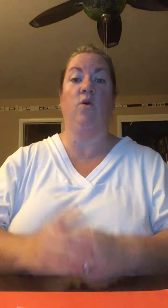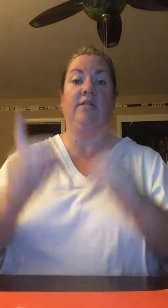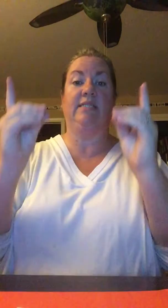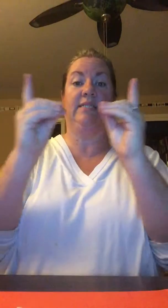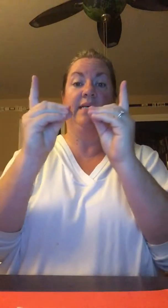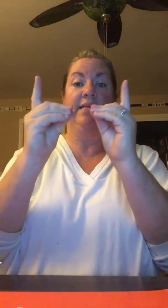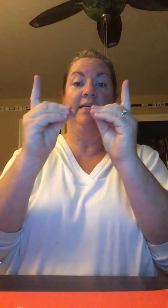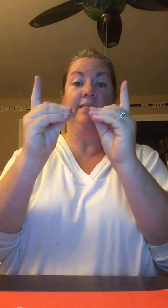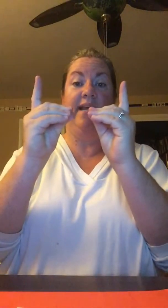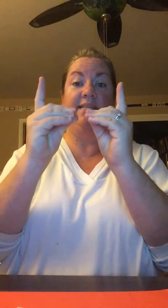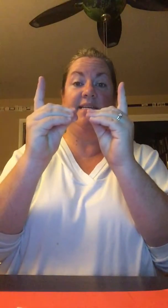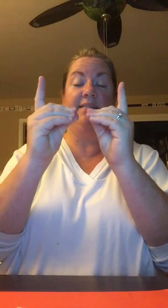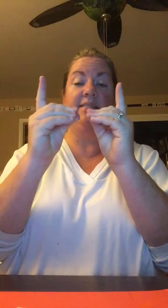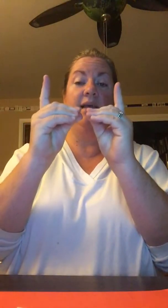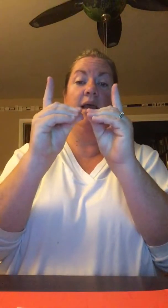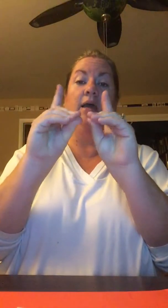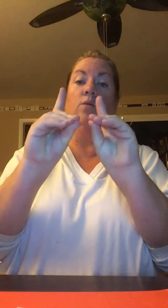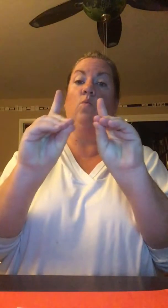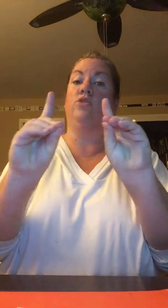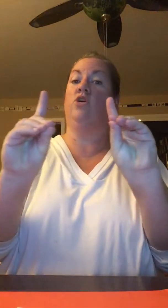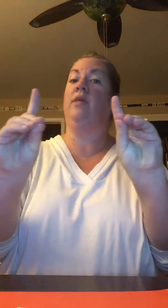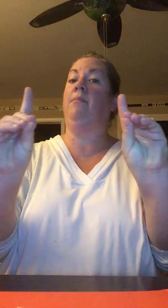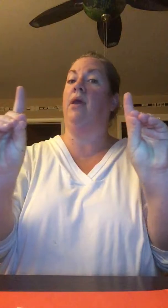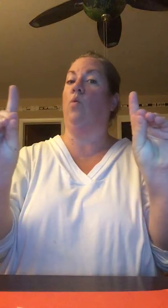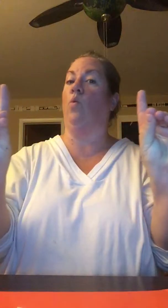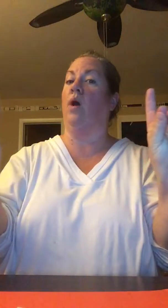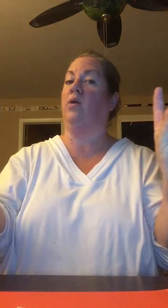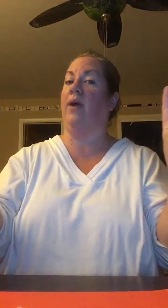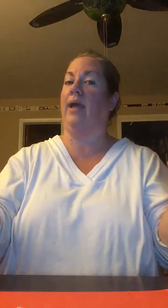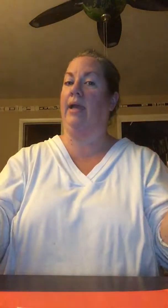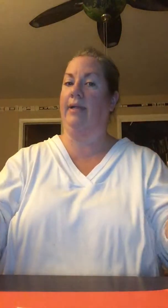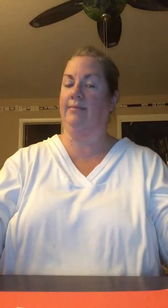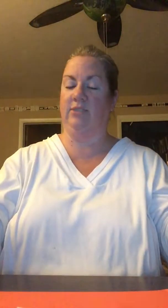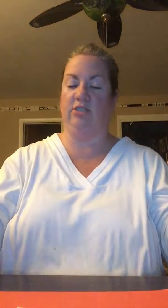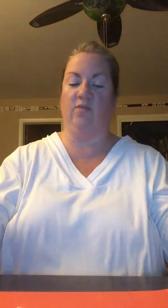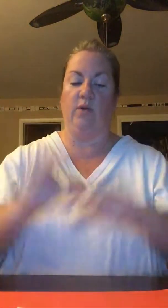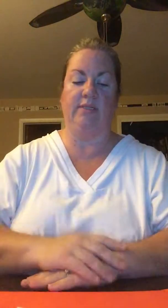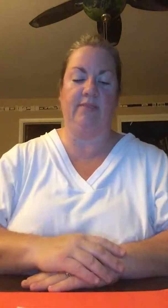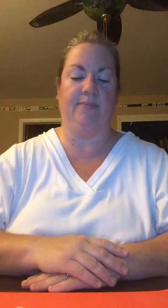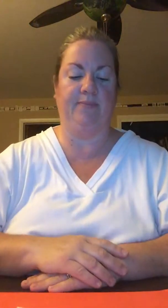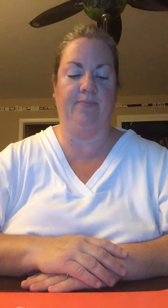Divorce. Take D's and turn them and walk away. Divorce.